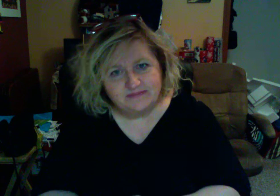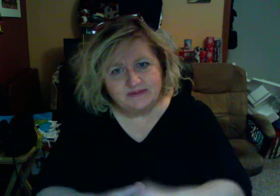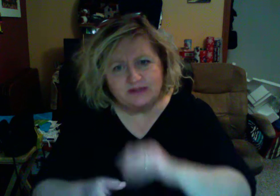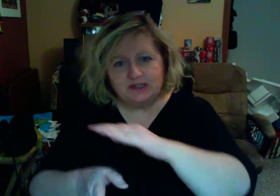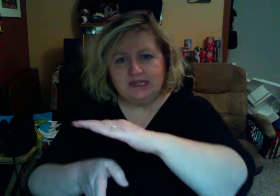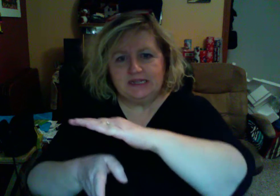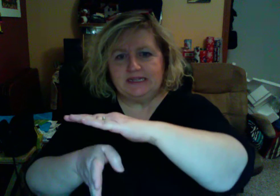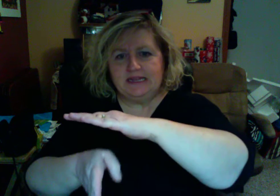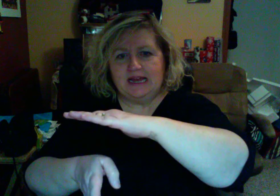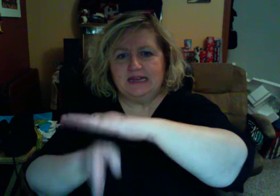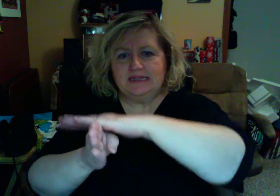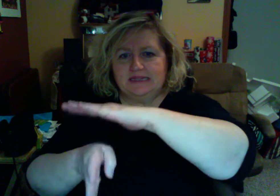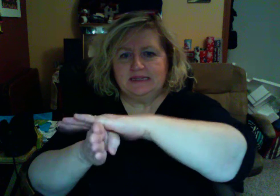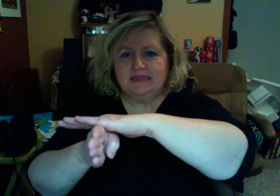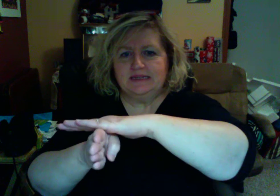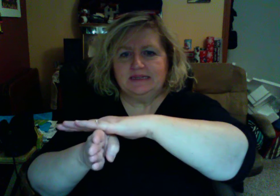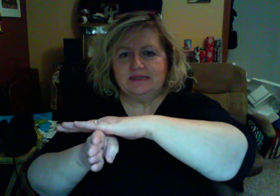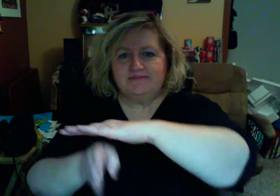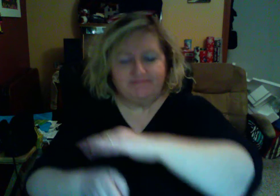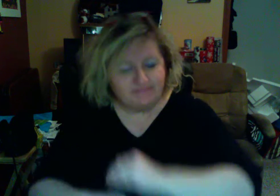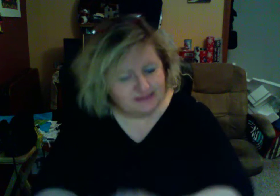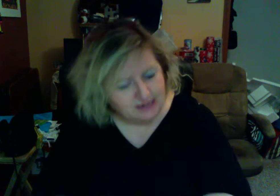So did you get to see that? Soccer.